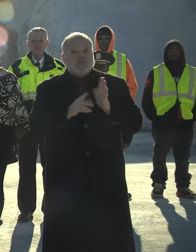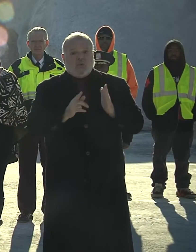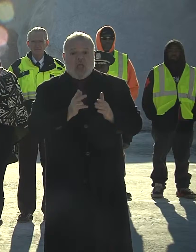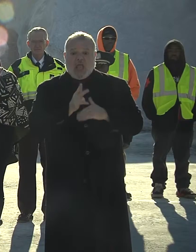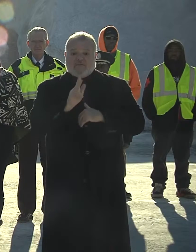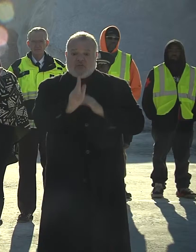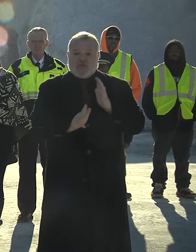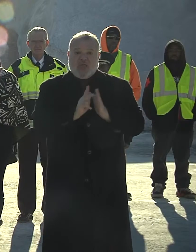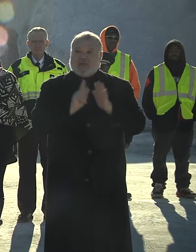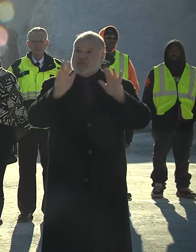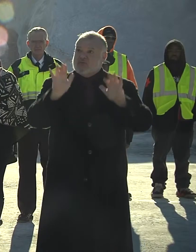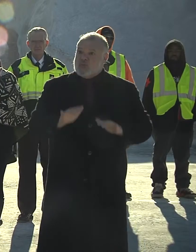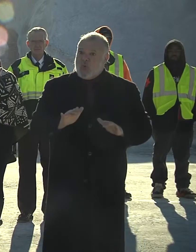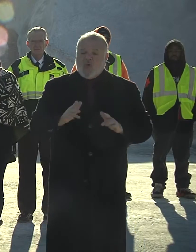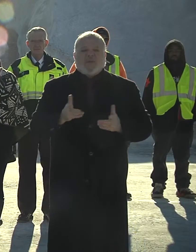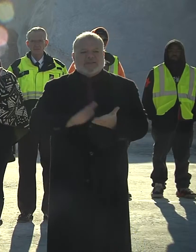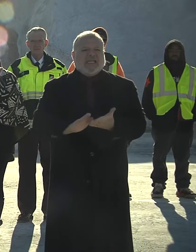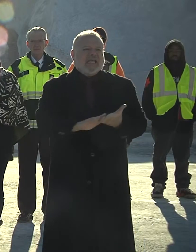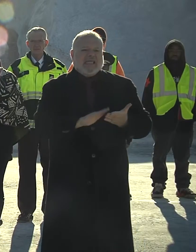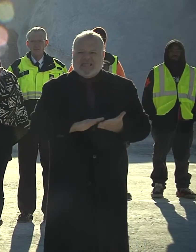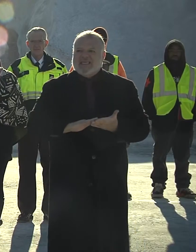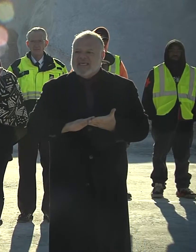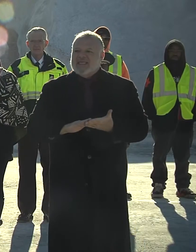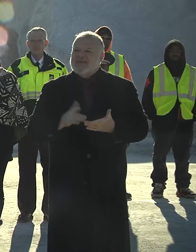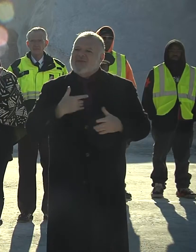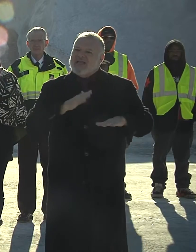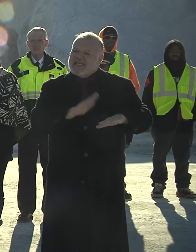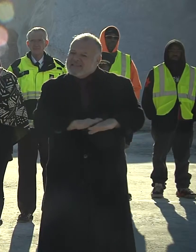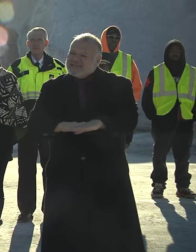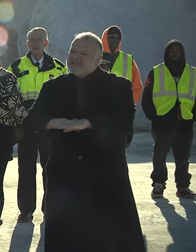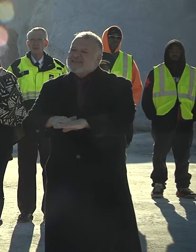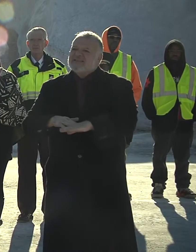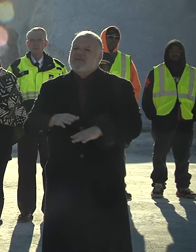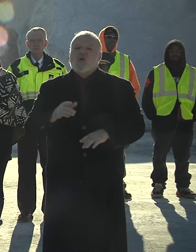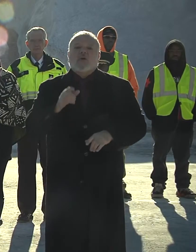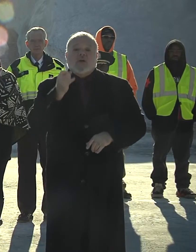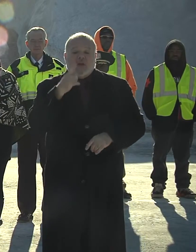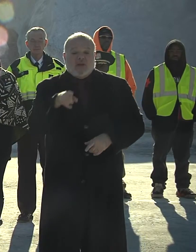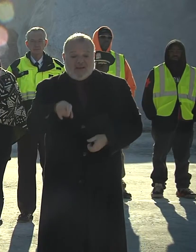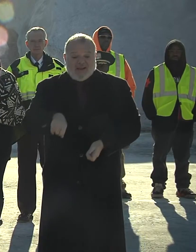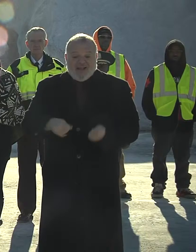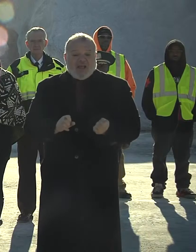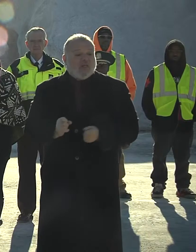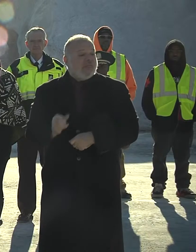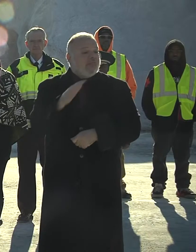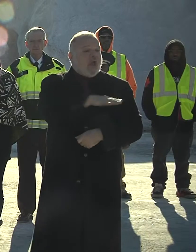clearing snow from private property onto the street or sidewalk is prohibited because that ends up